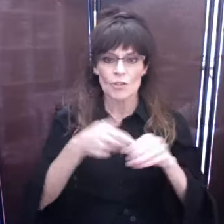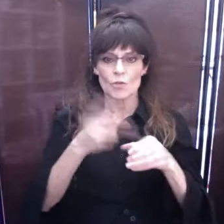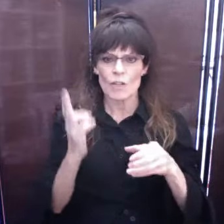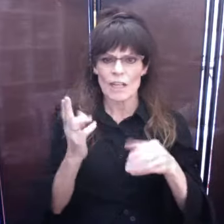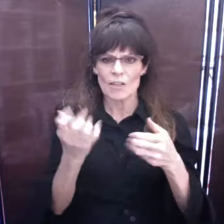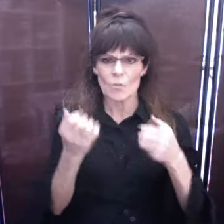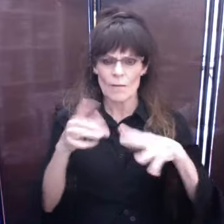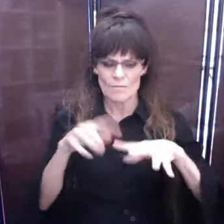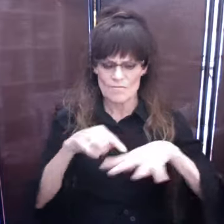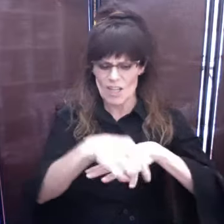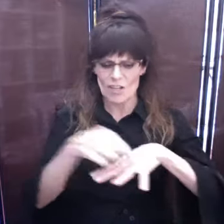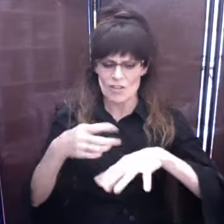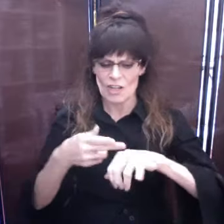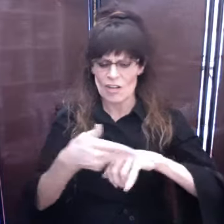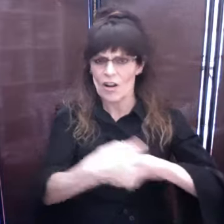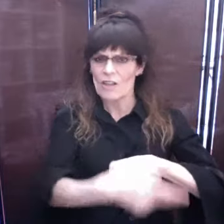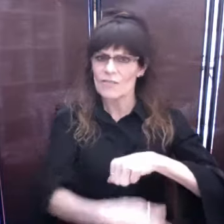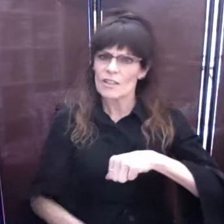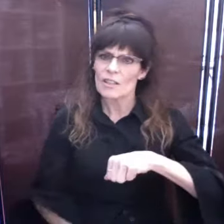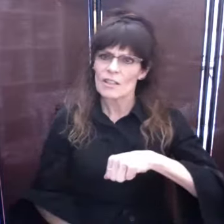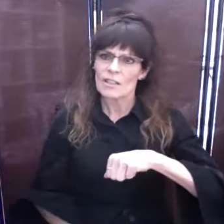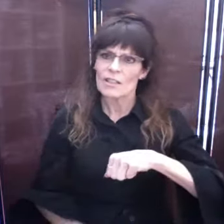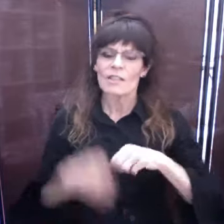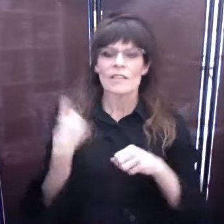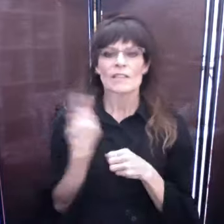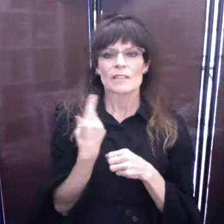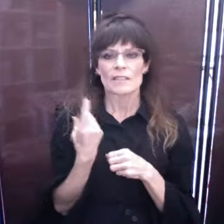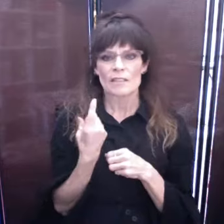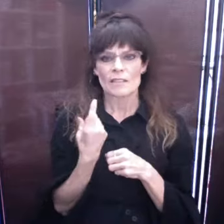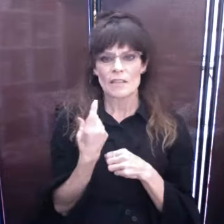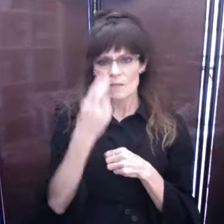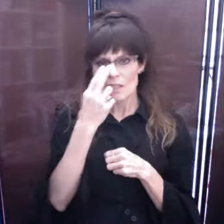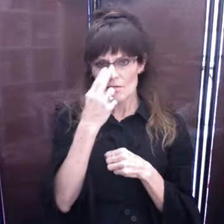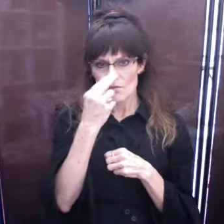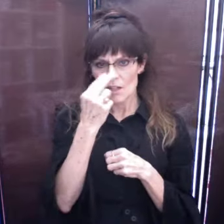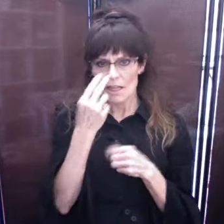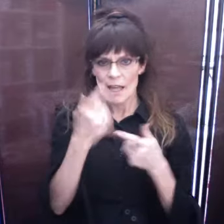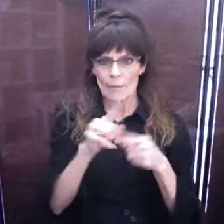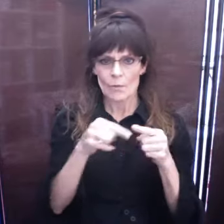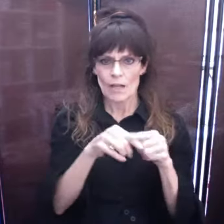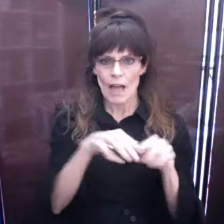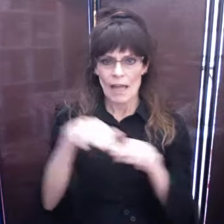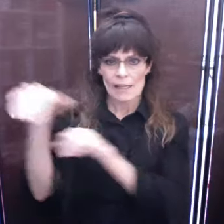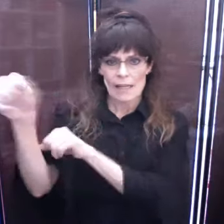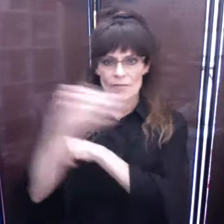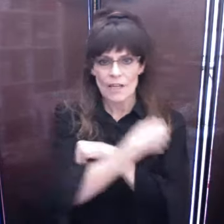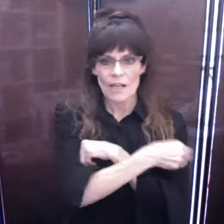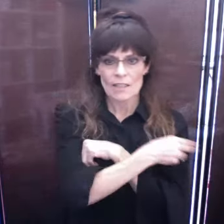me? But something very funny happened when I left the hospital. Suddenly, on